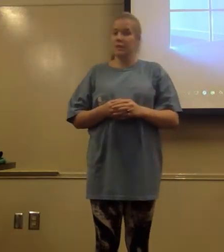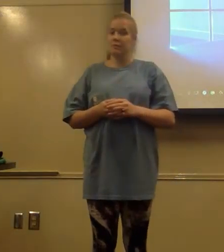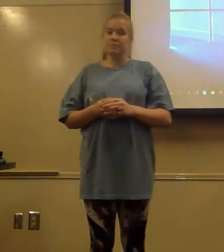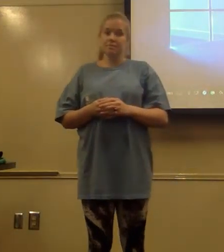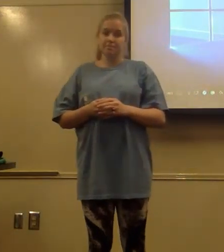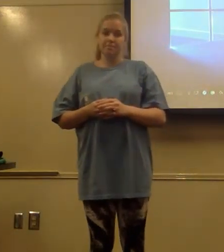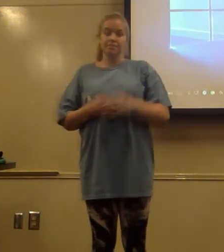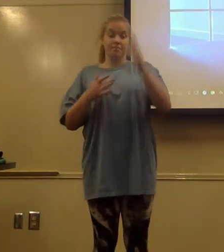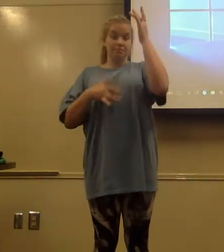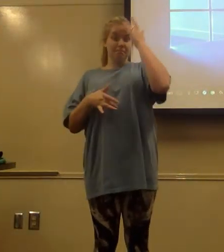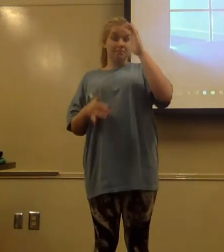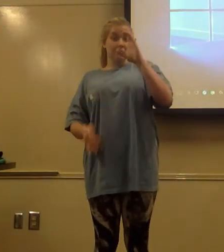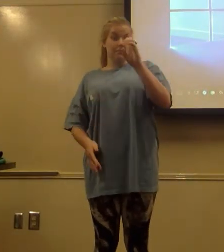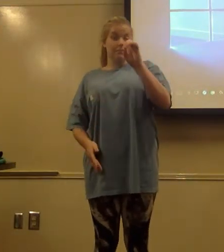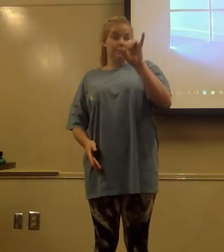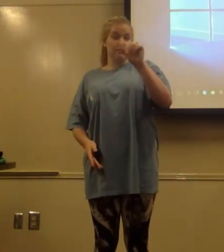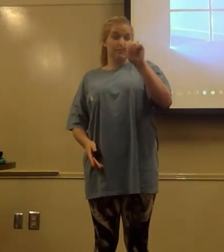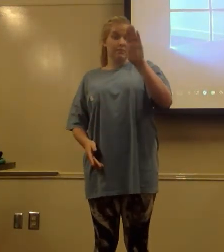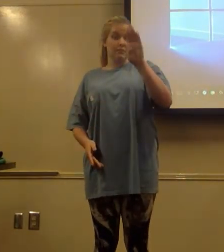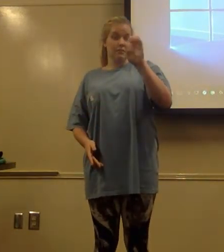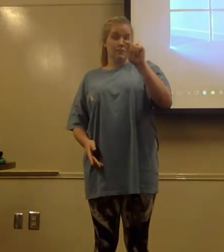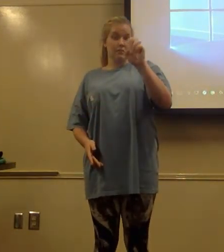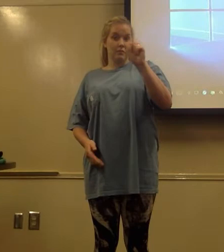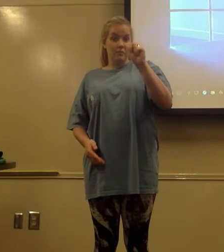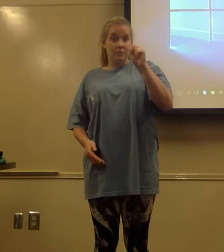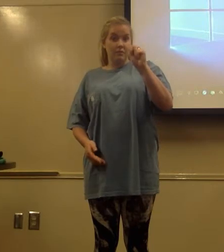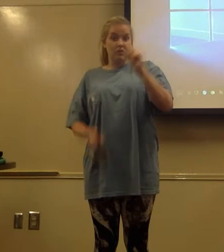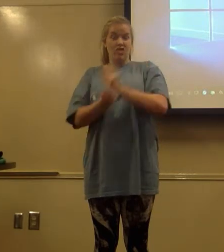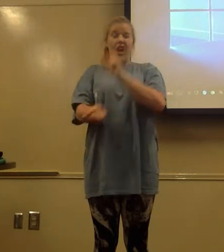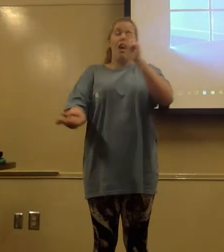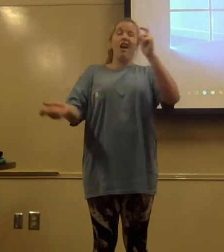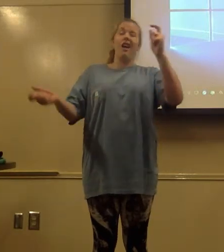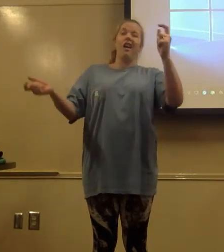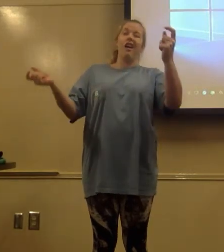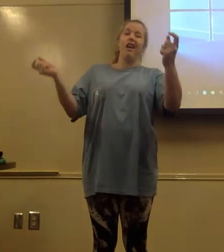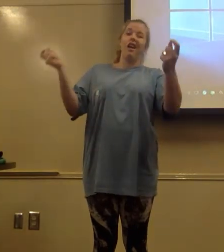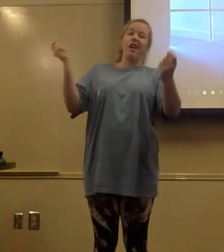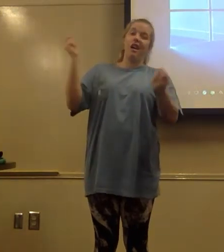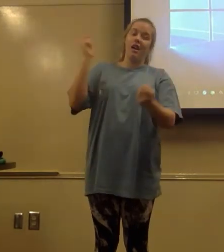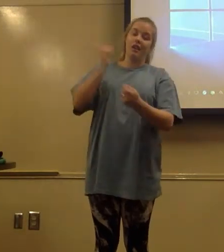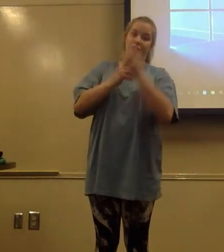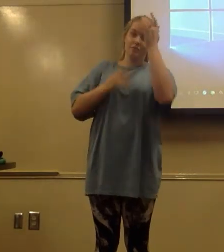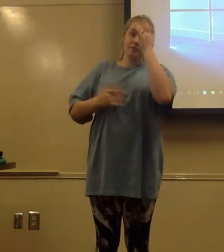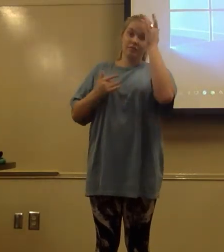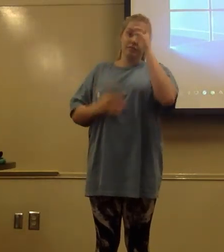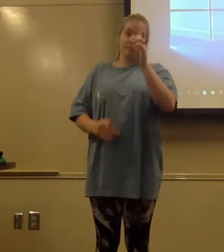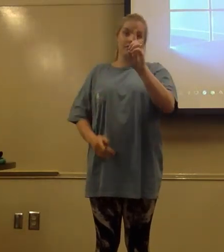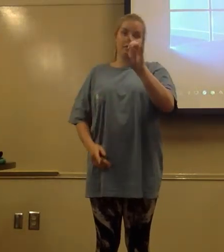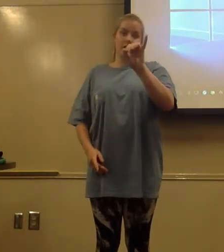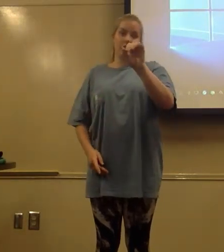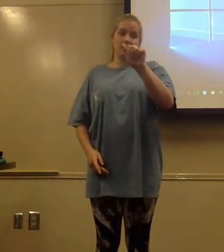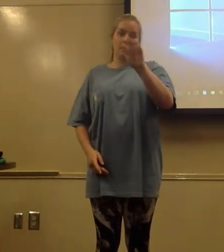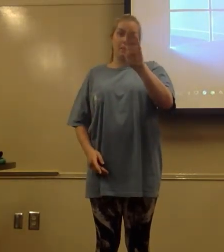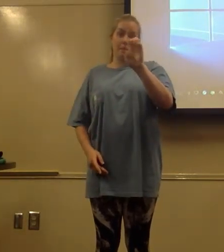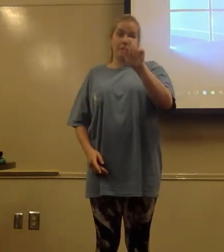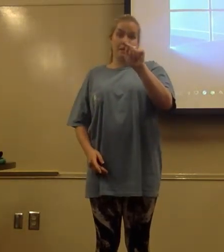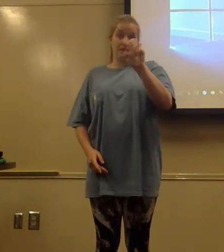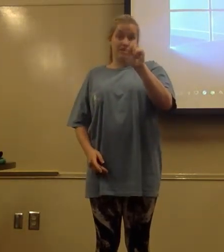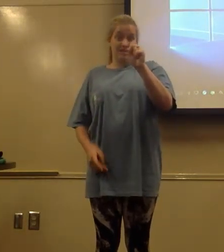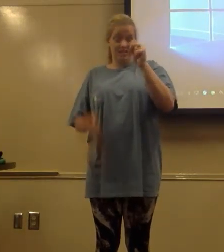the only thing a plant-based diet can do, reverse a number one killer, number two killer here in the UK, shouldn't that be the default